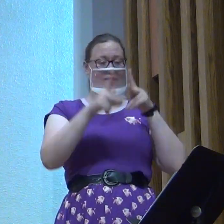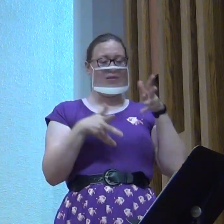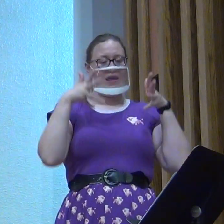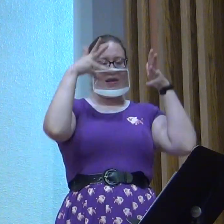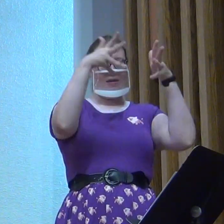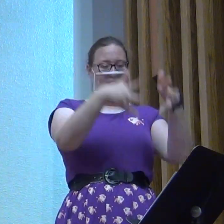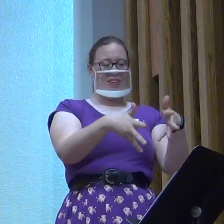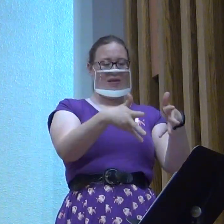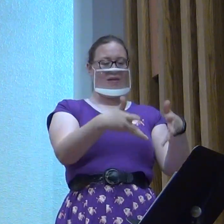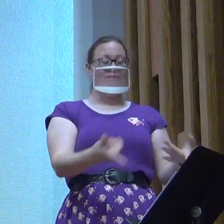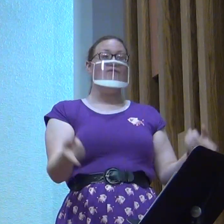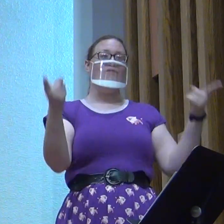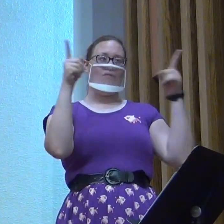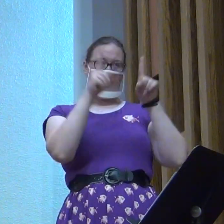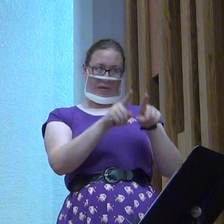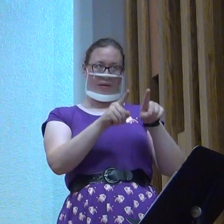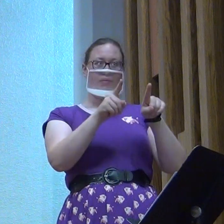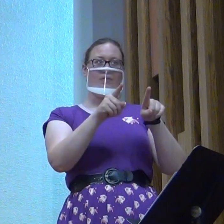left behind.